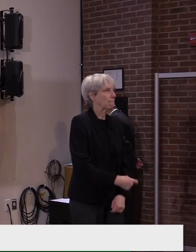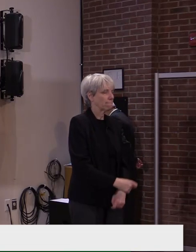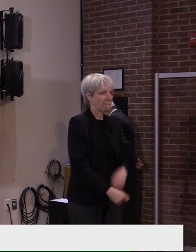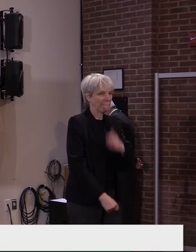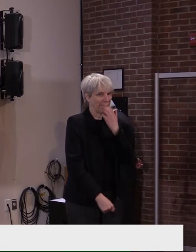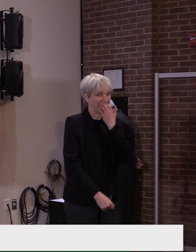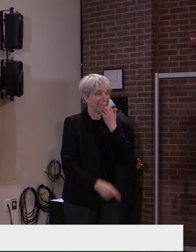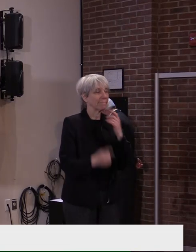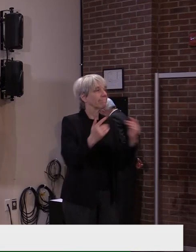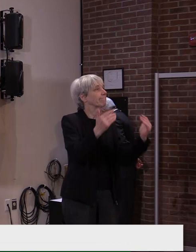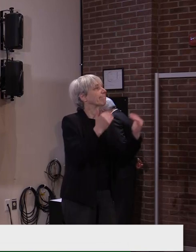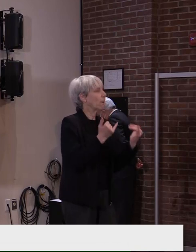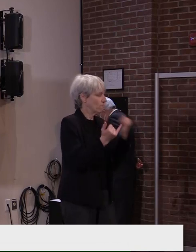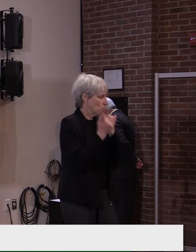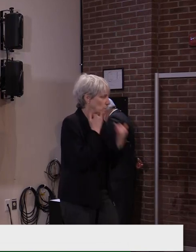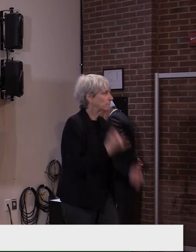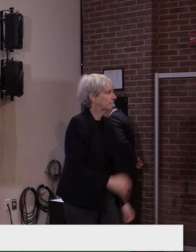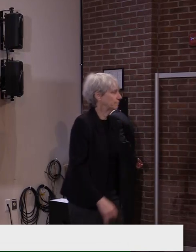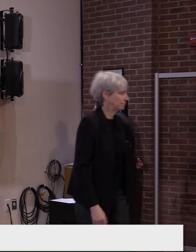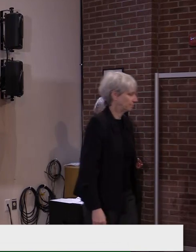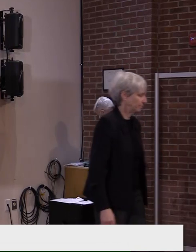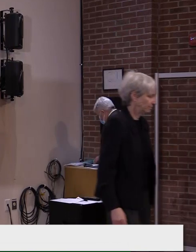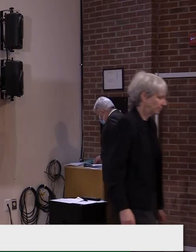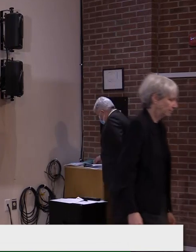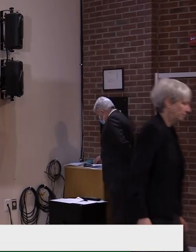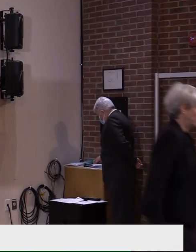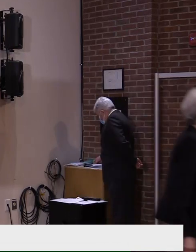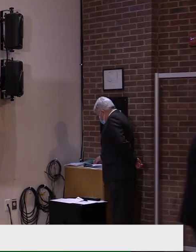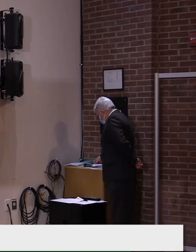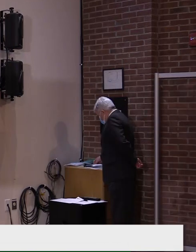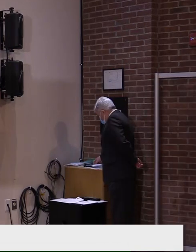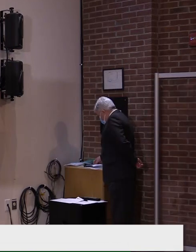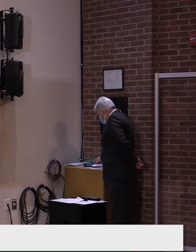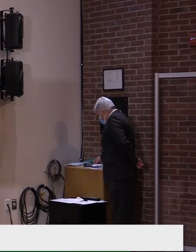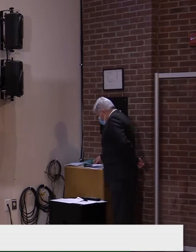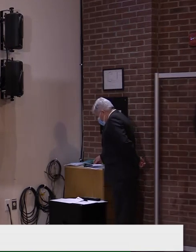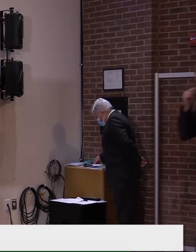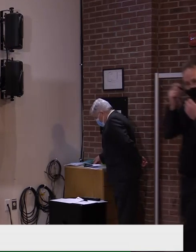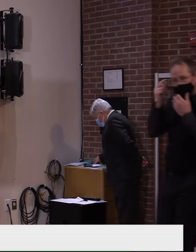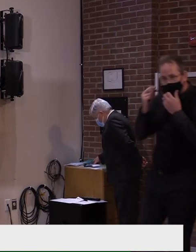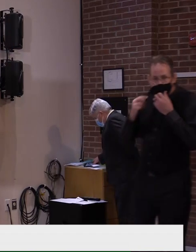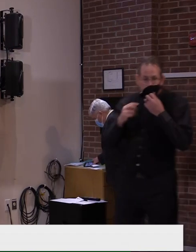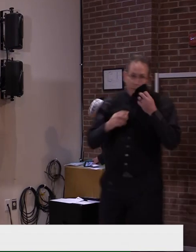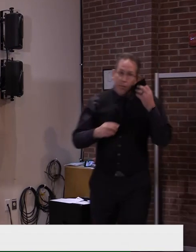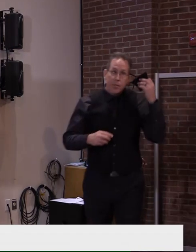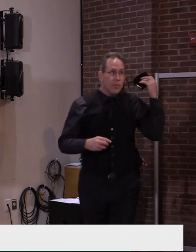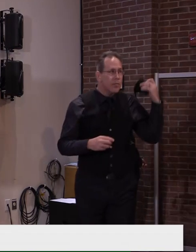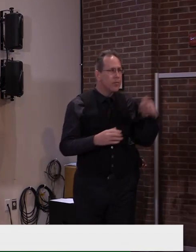All right, we'll move to the phones now, starting with Wilson Ring, Associated Press.